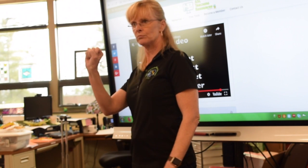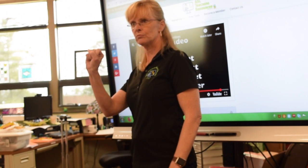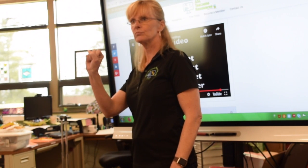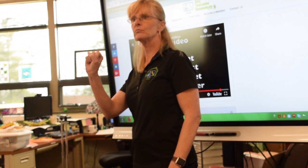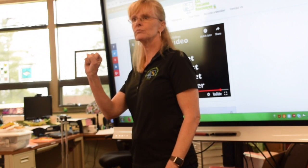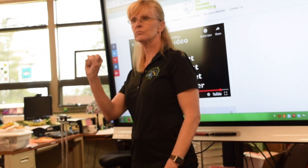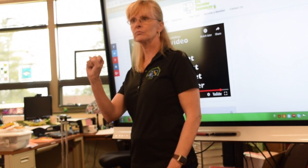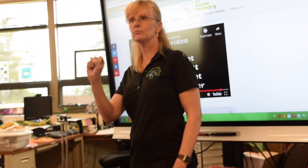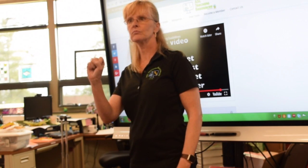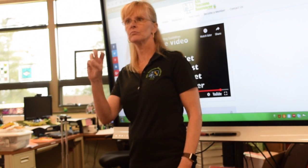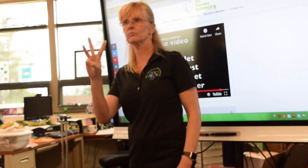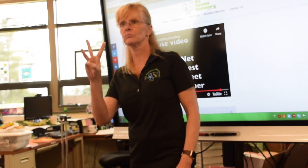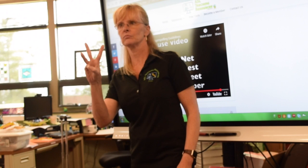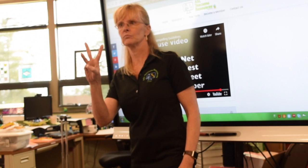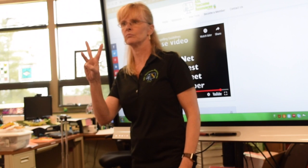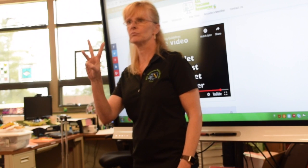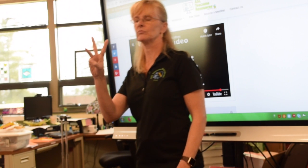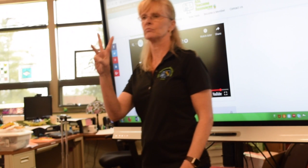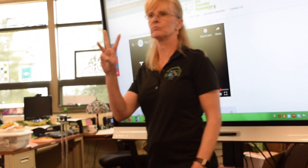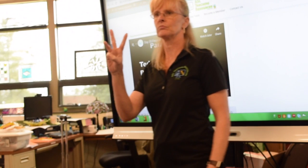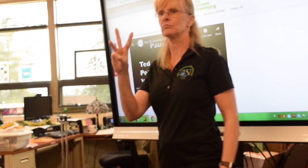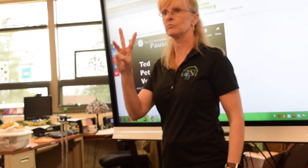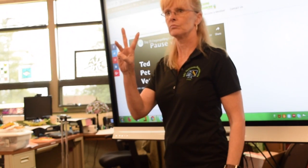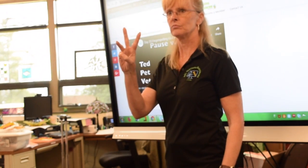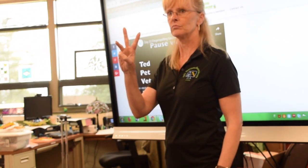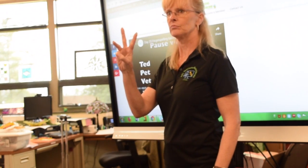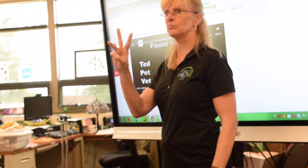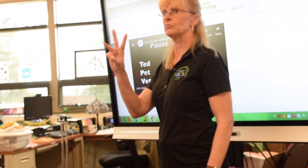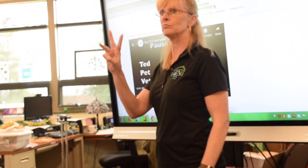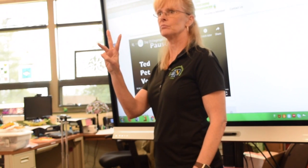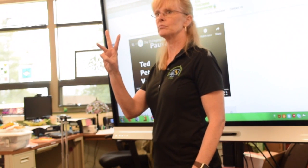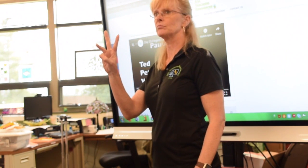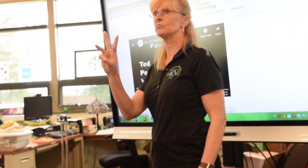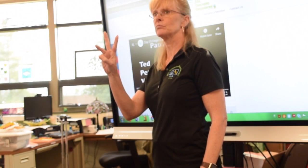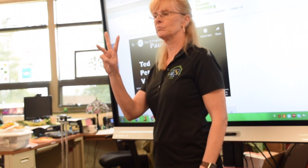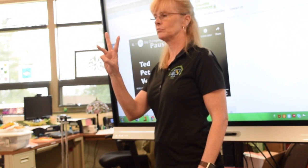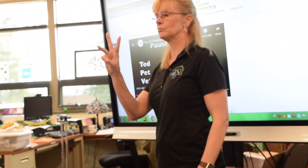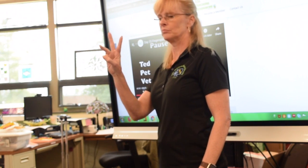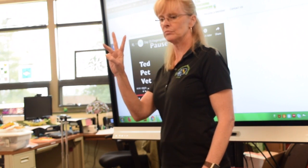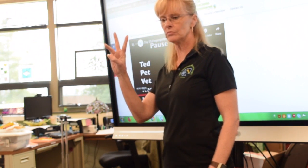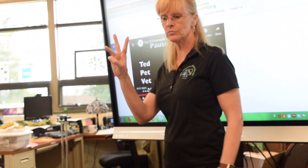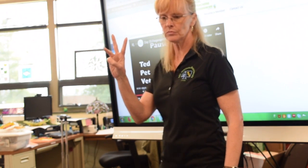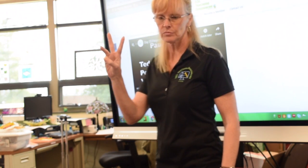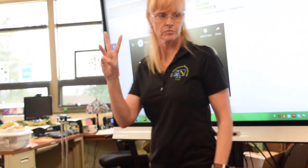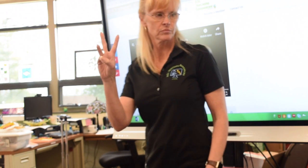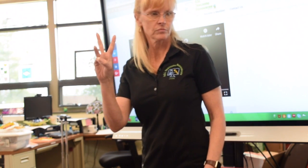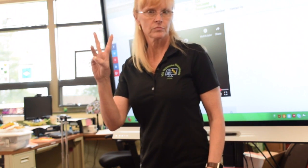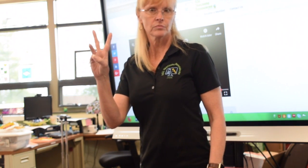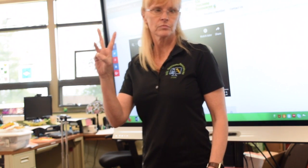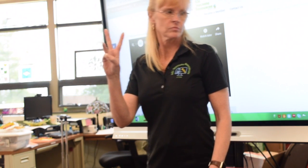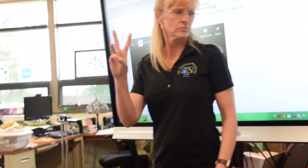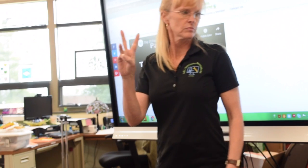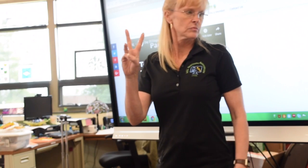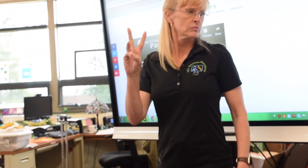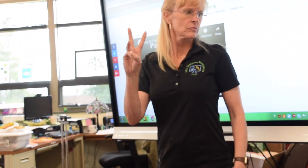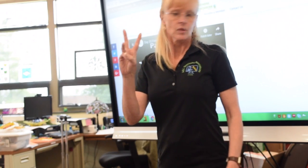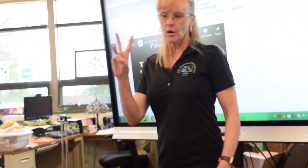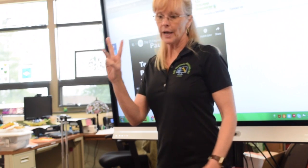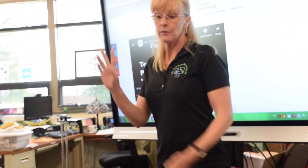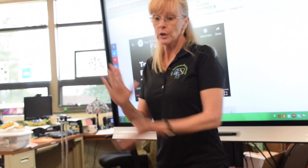Sign the W again. The way you're, see, I was somehow getting a V out of your W. That's where I was messing up. Okay, well you